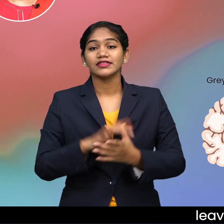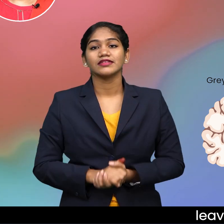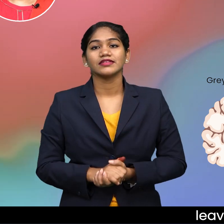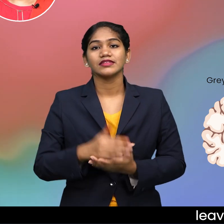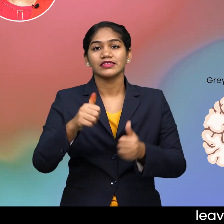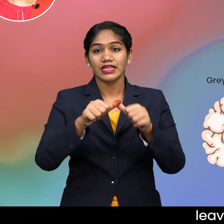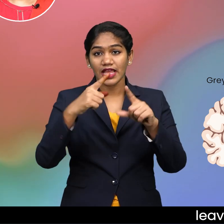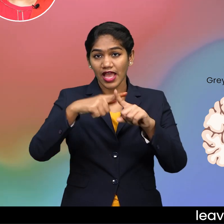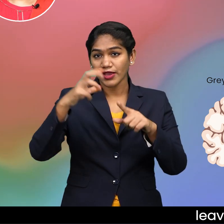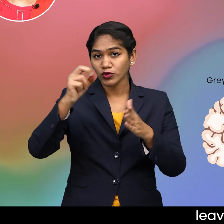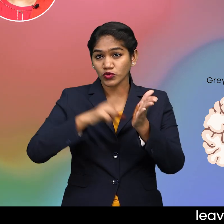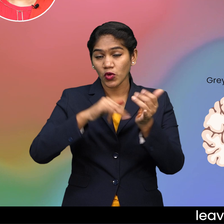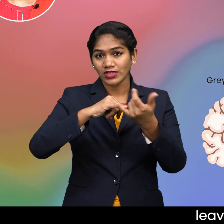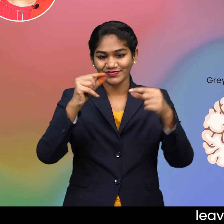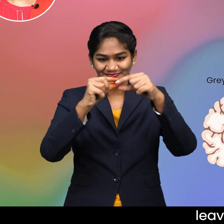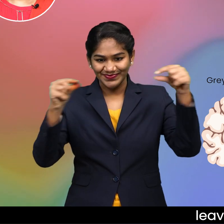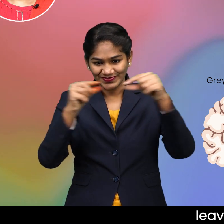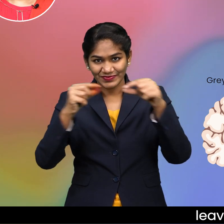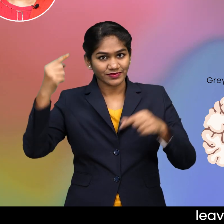leave the brain.